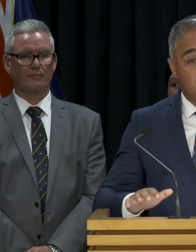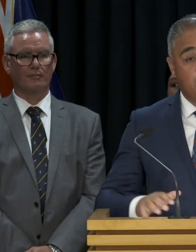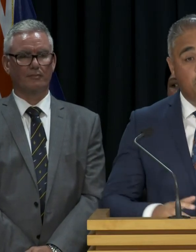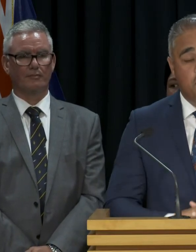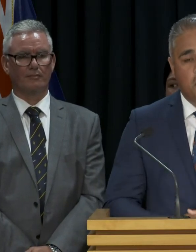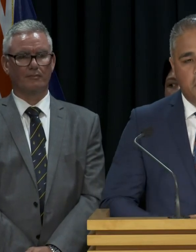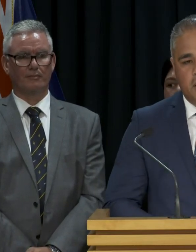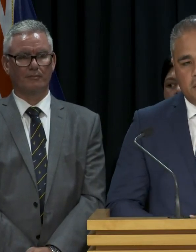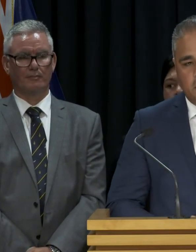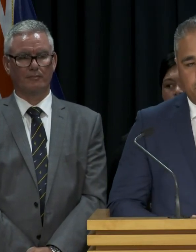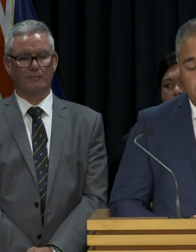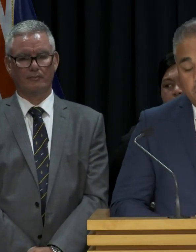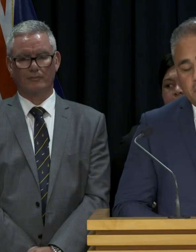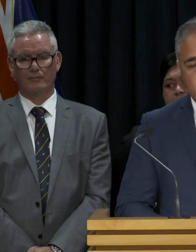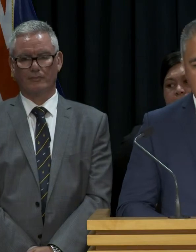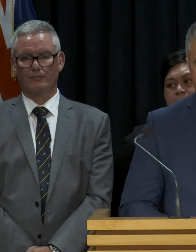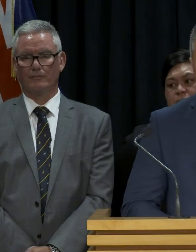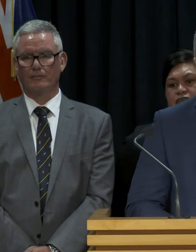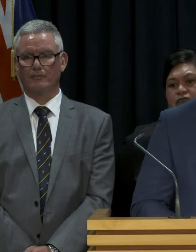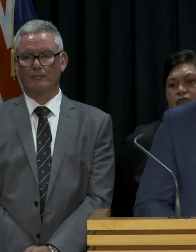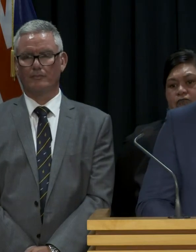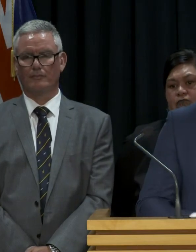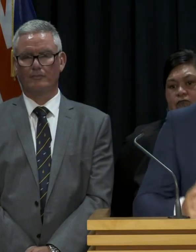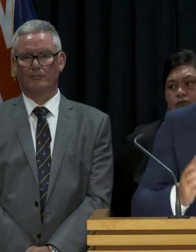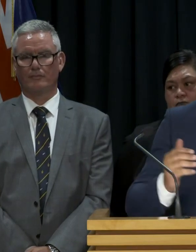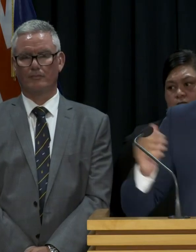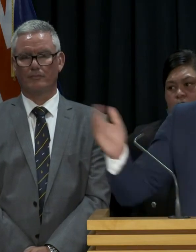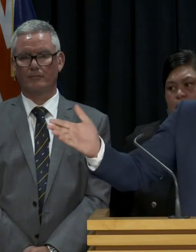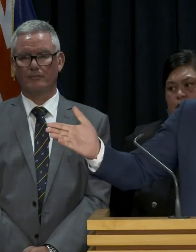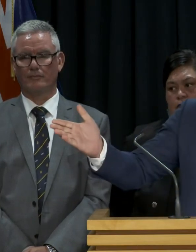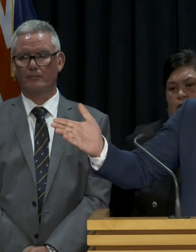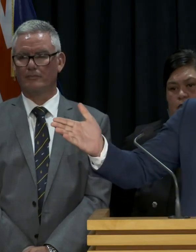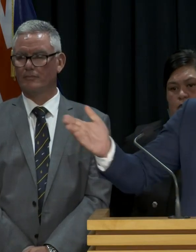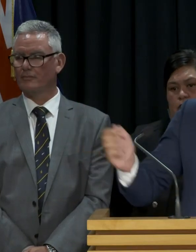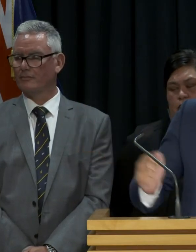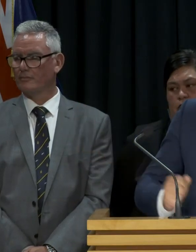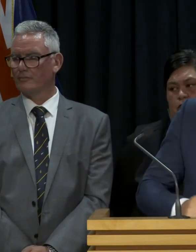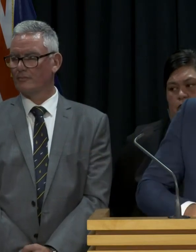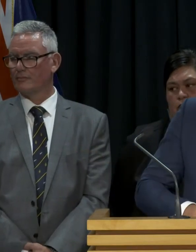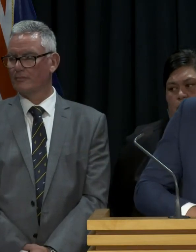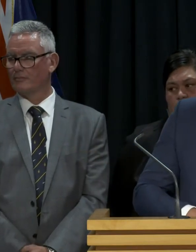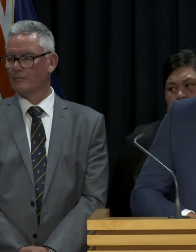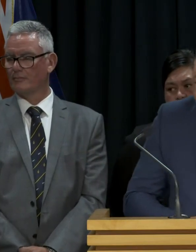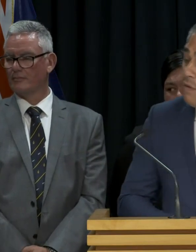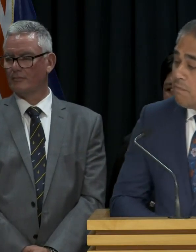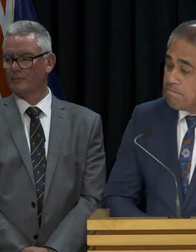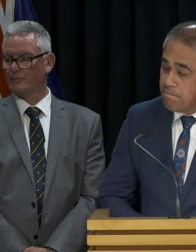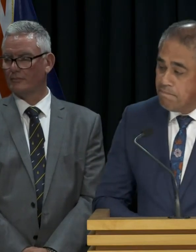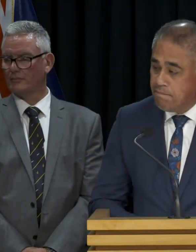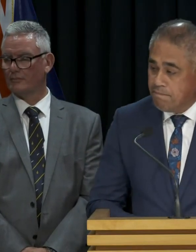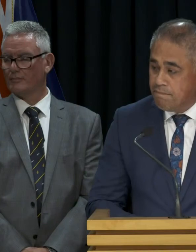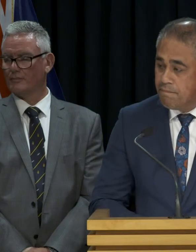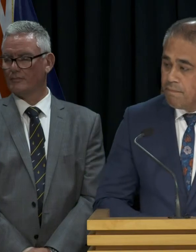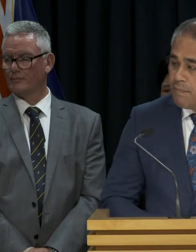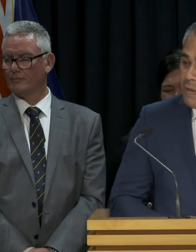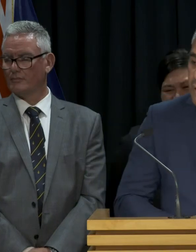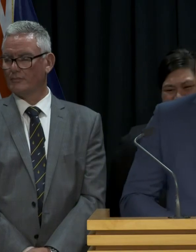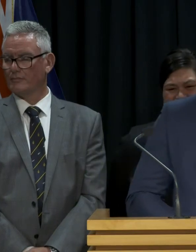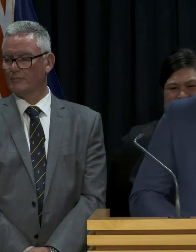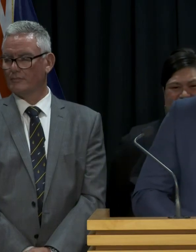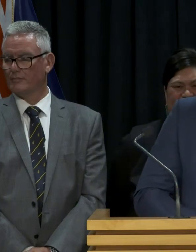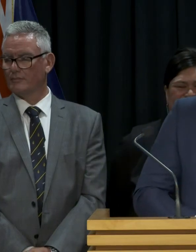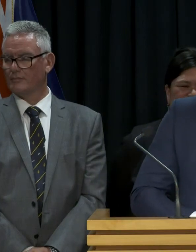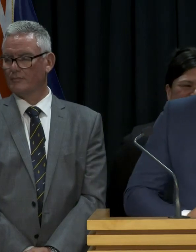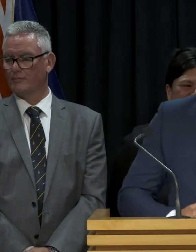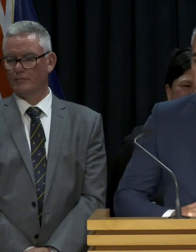across the entire portfolio as the Prime Minister described. Do you think tackling some of that housing stuff might help? Pardon, sorry? Should the Māori Health Authority have